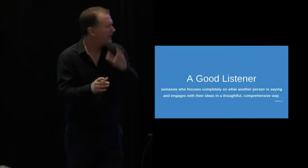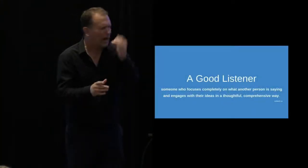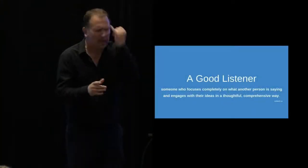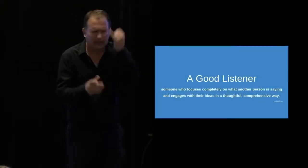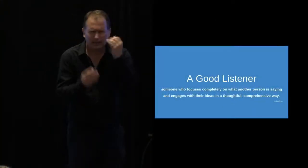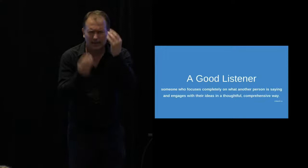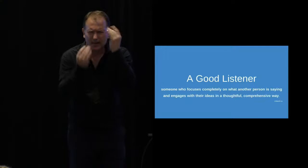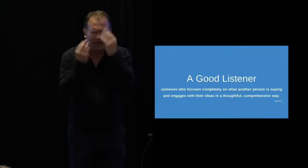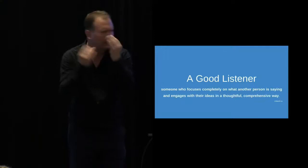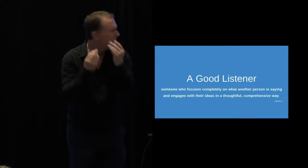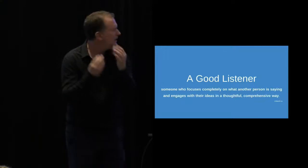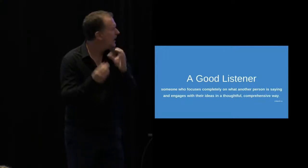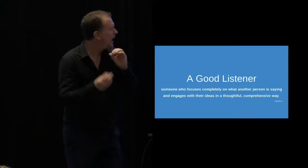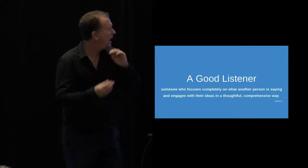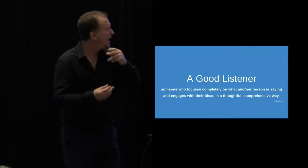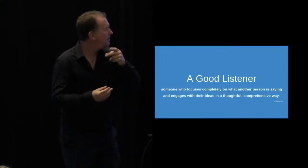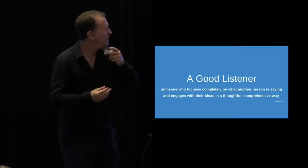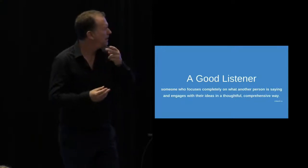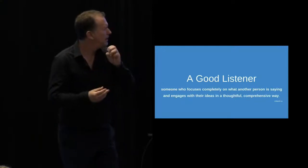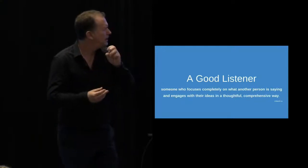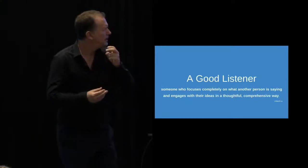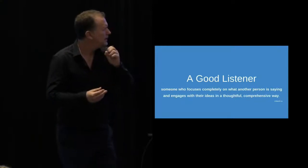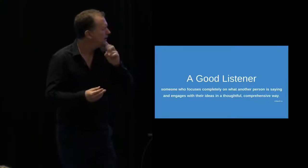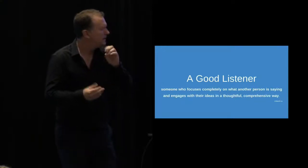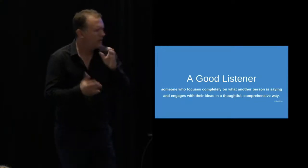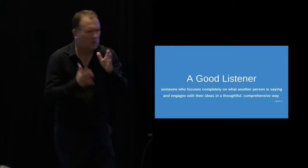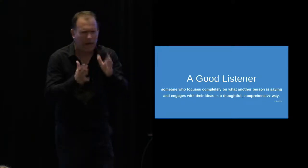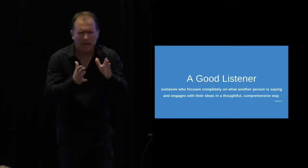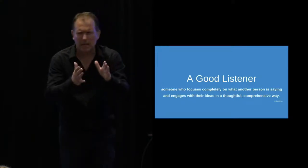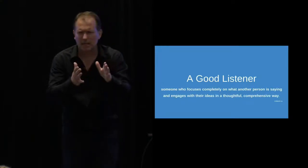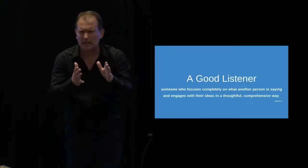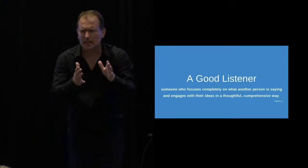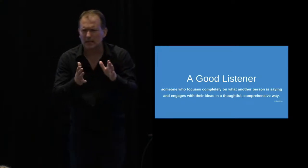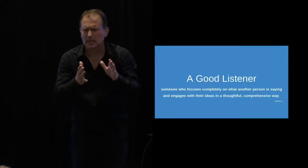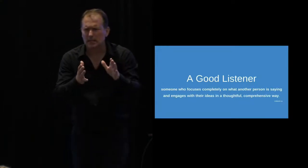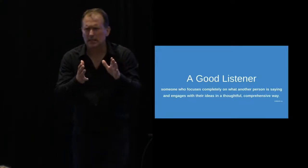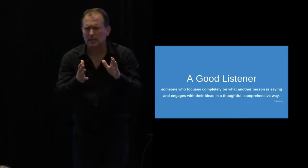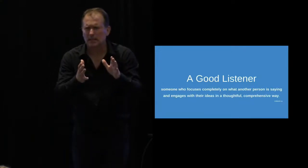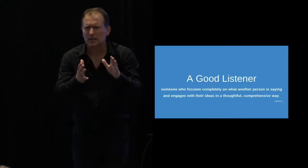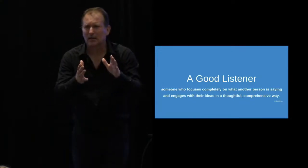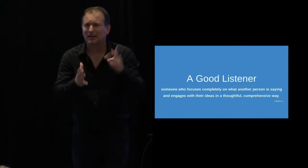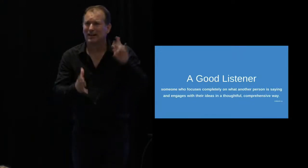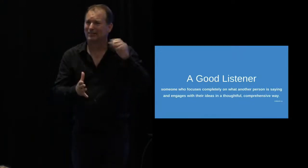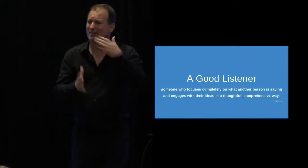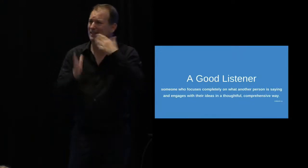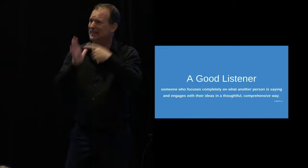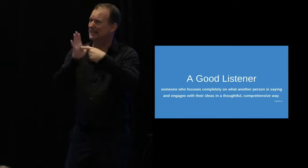their ideas in a thoughtful, comprehensive way.